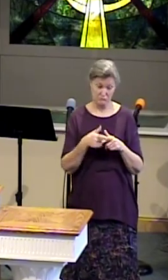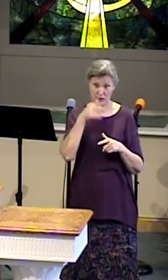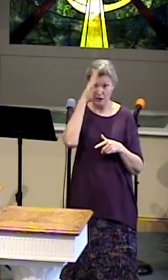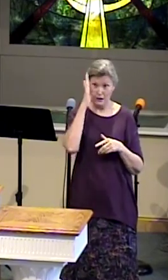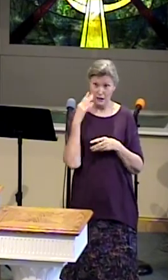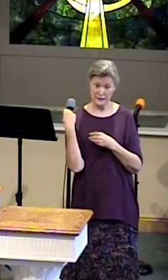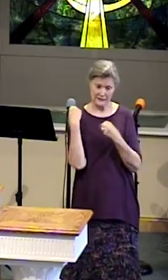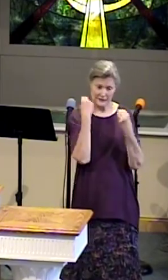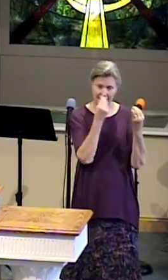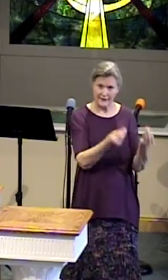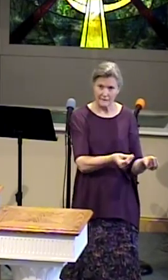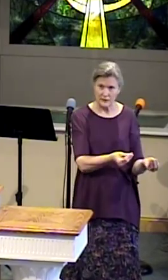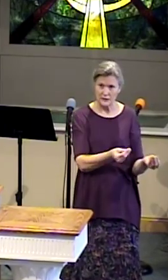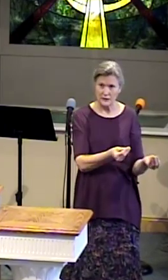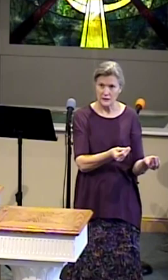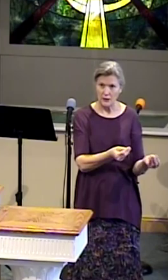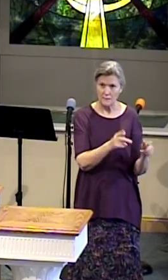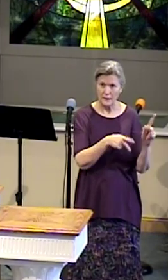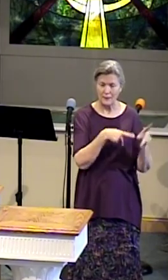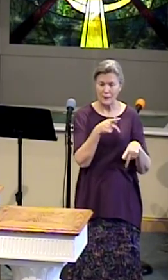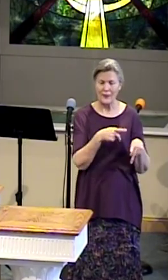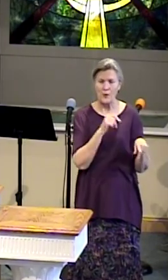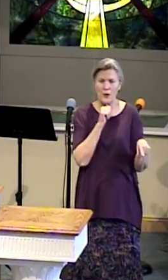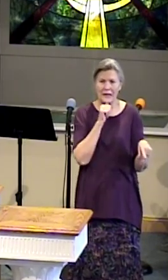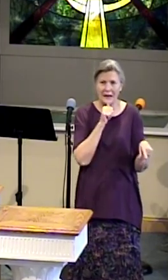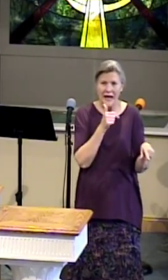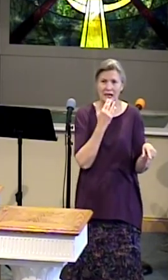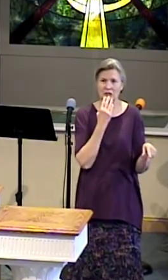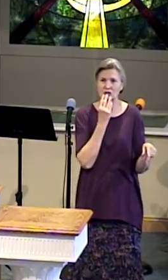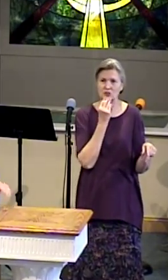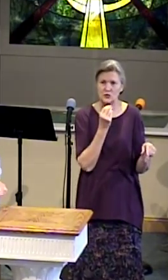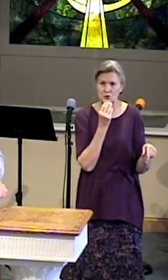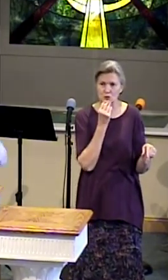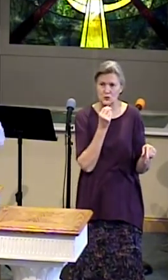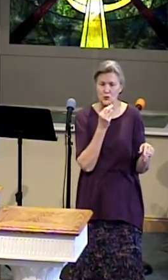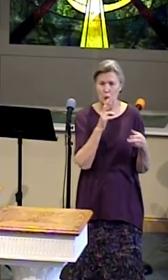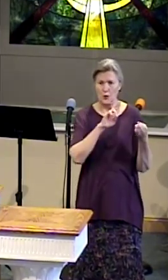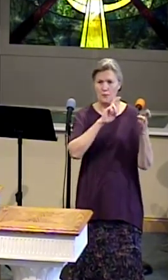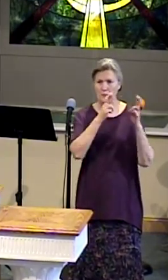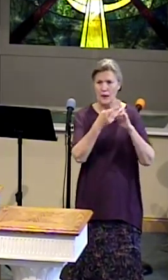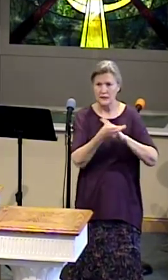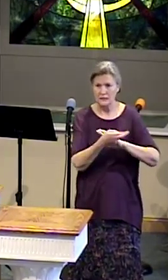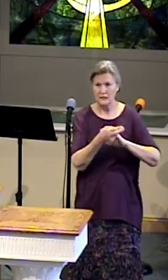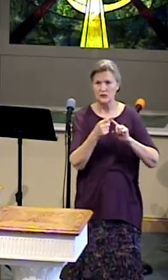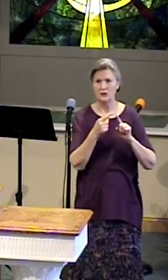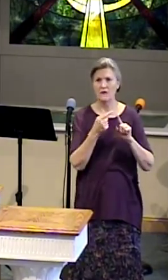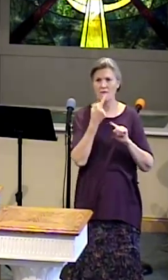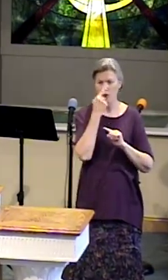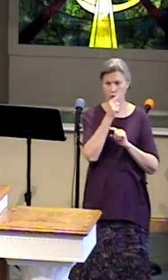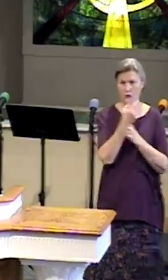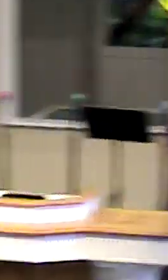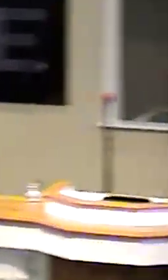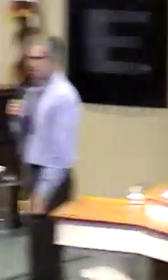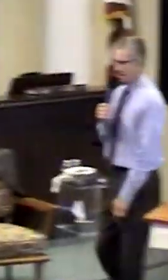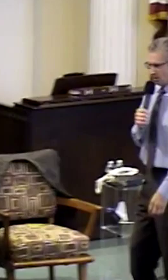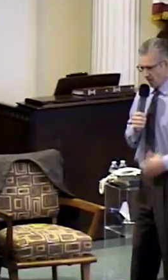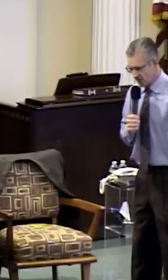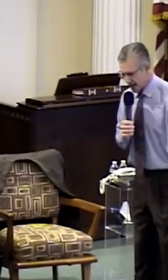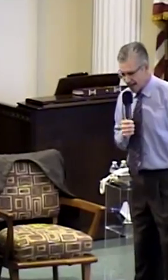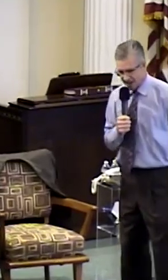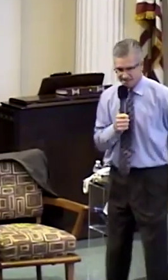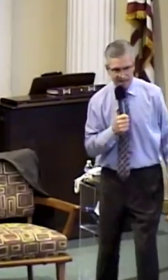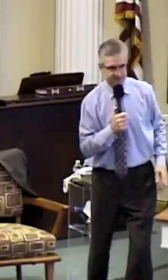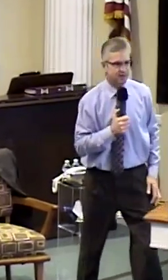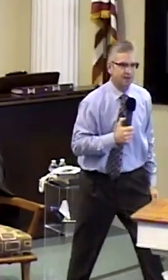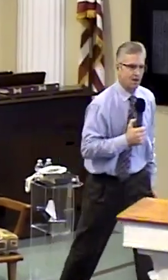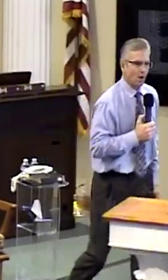life. Well, did it change? No. It's just another, he's like, praise, if you and I talk, and we say, well, the